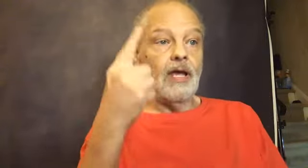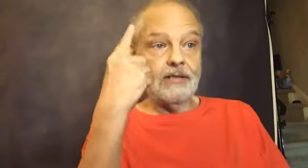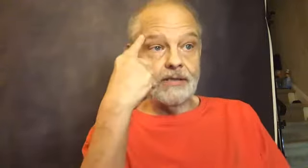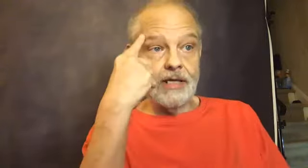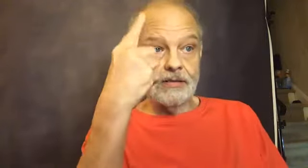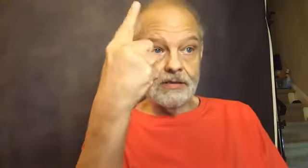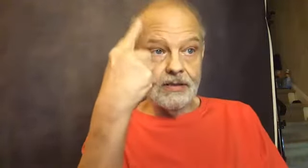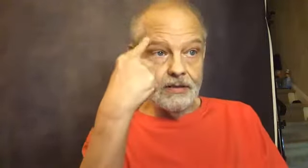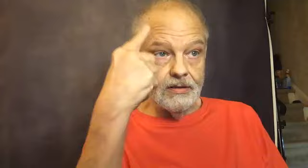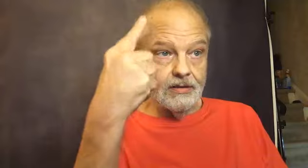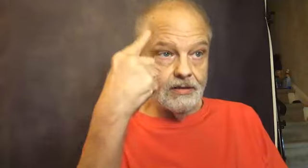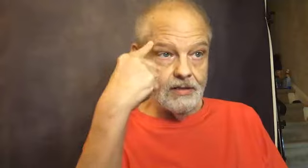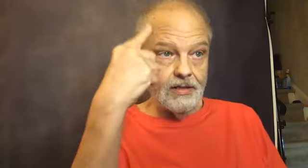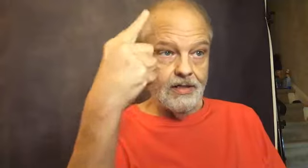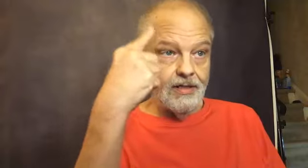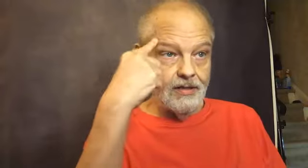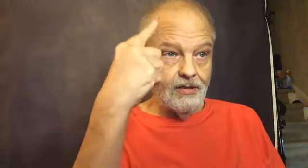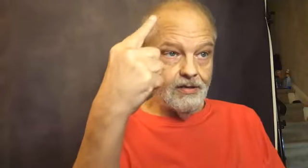And cents.